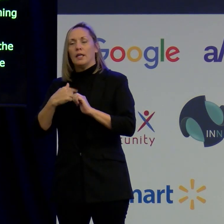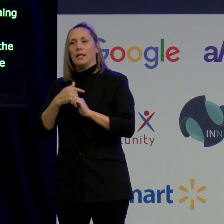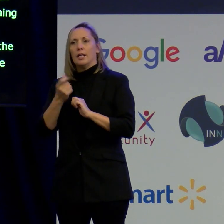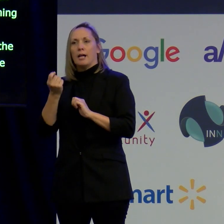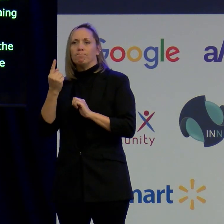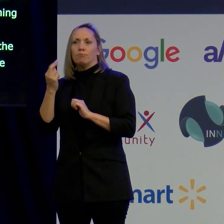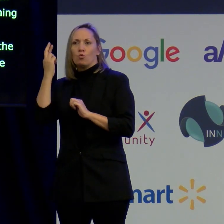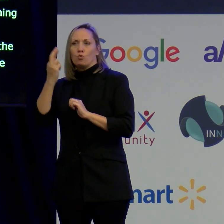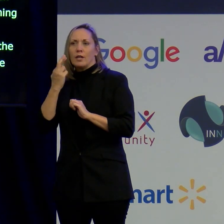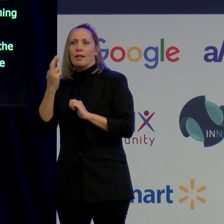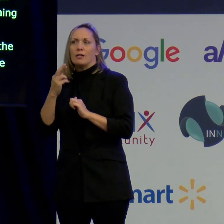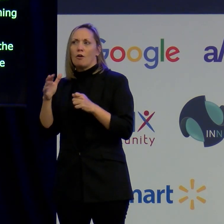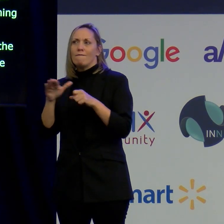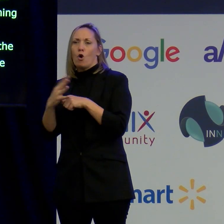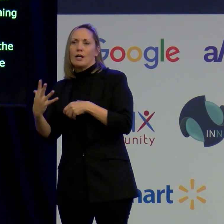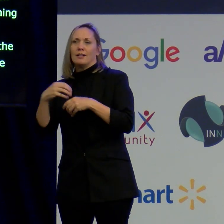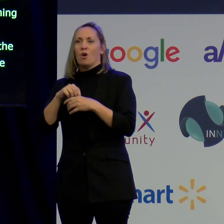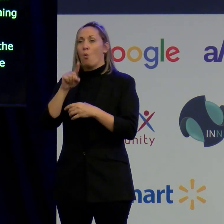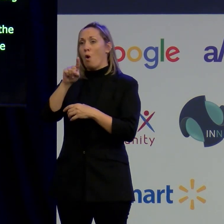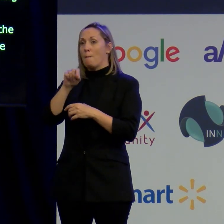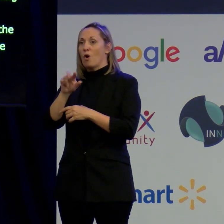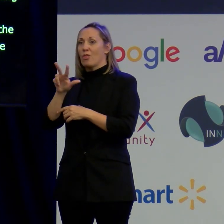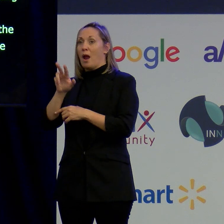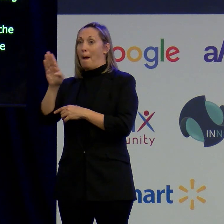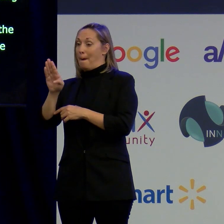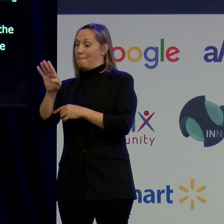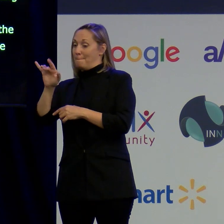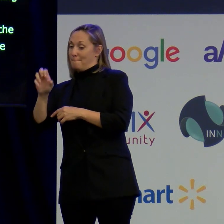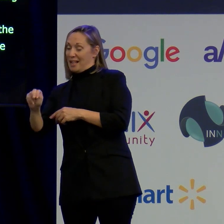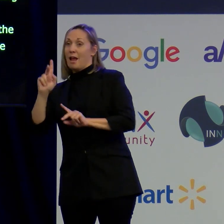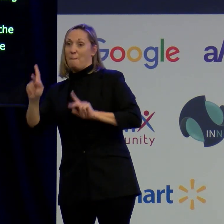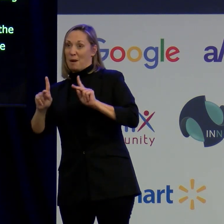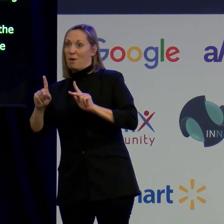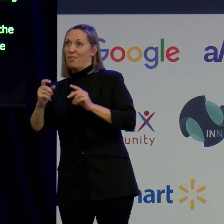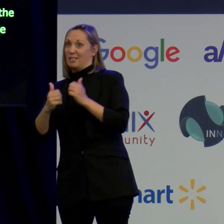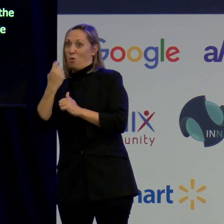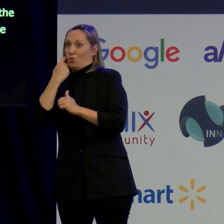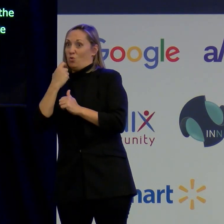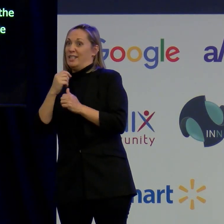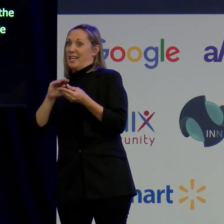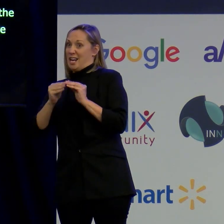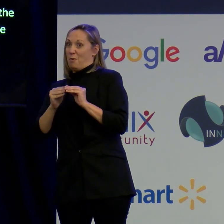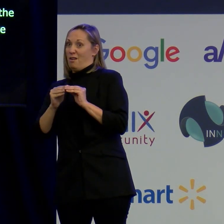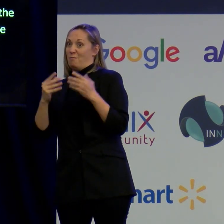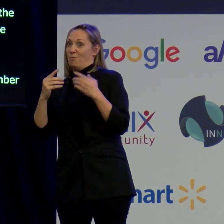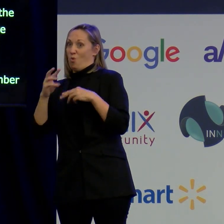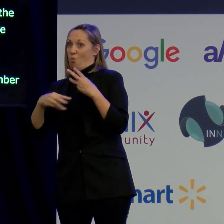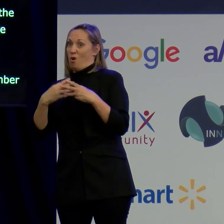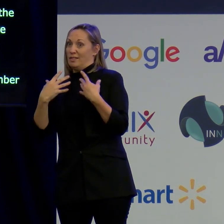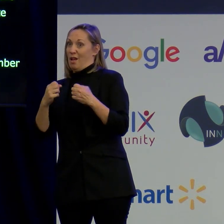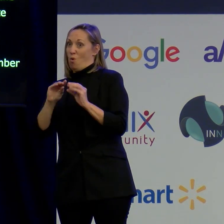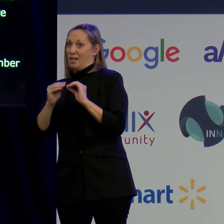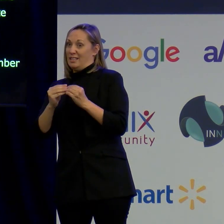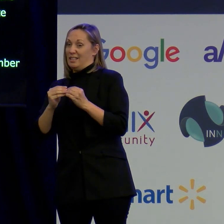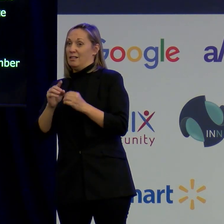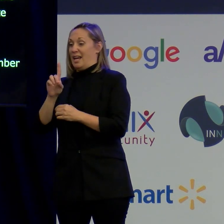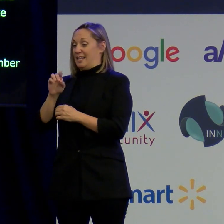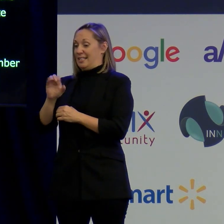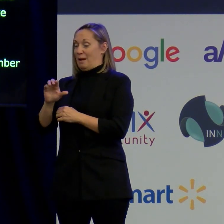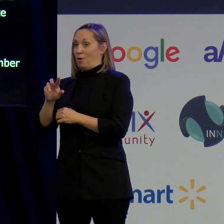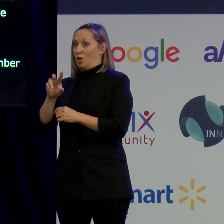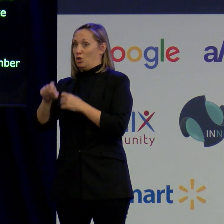realize the full inclusion of the 1.3 billion people, which is the latest number from the World Health Organization, in December of